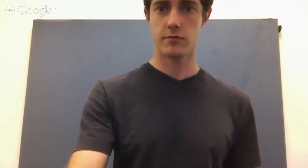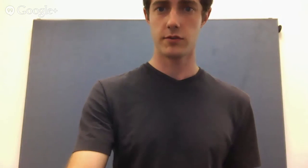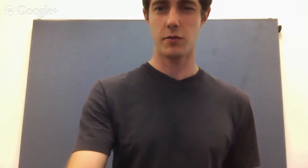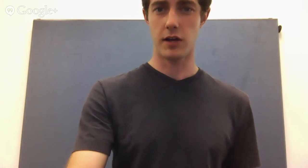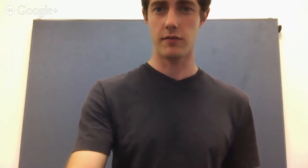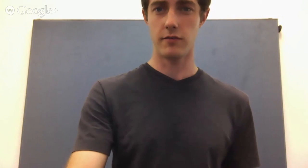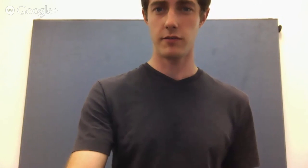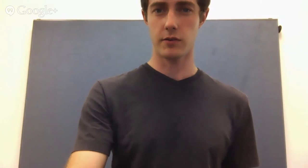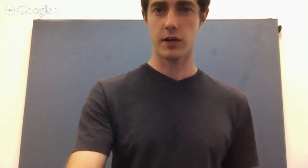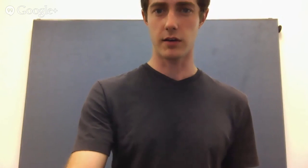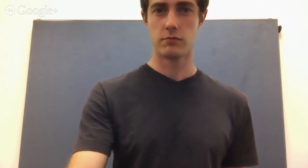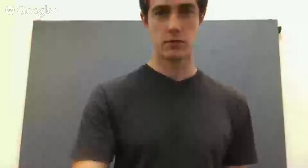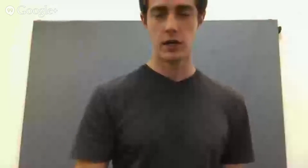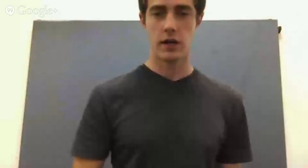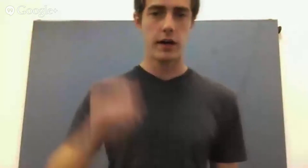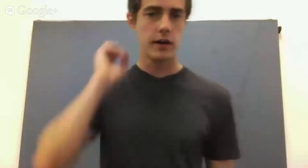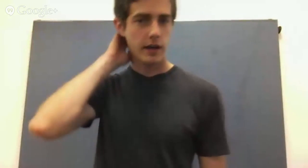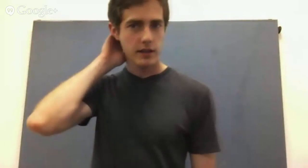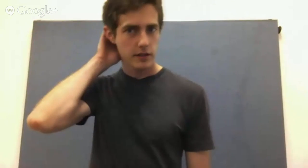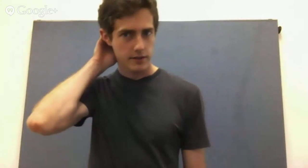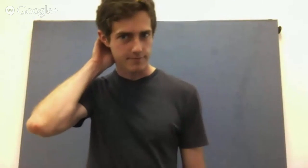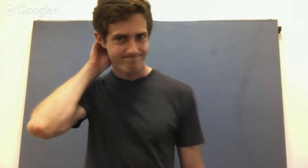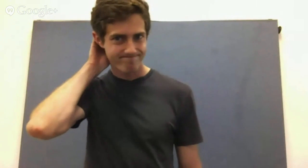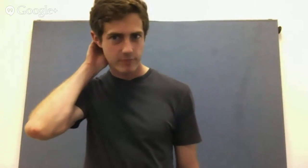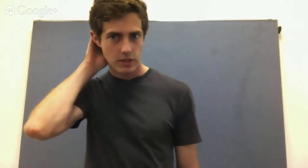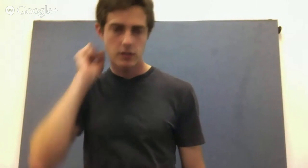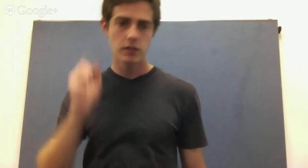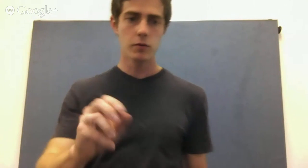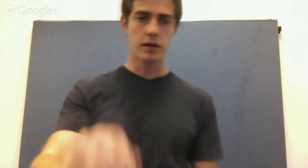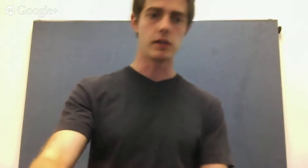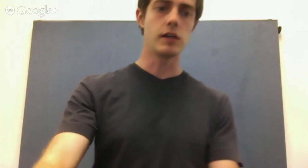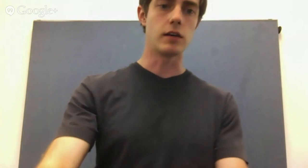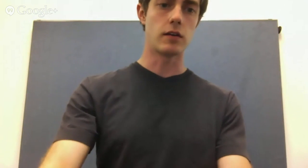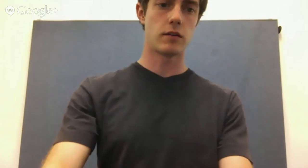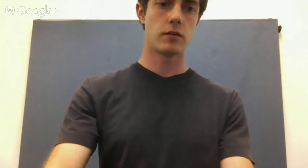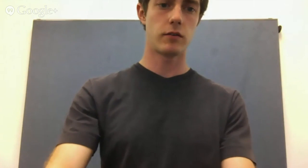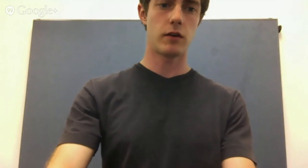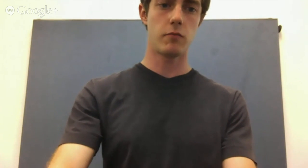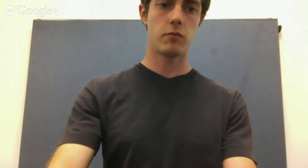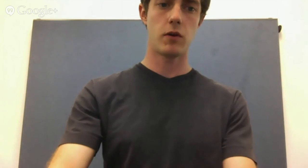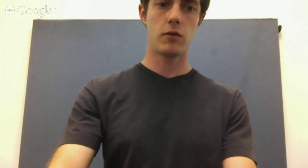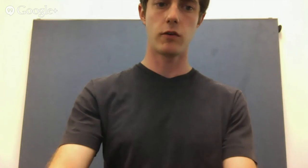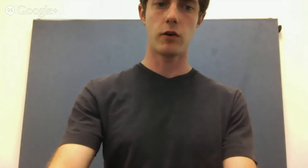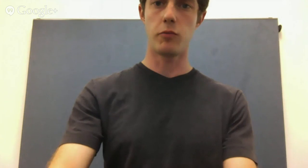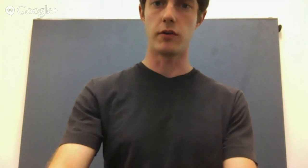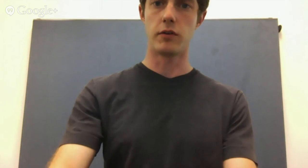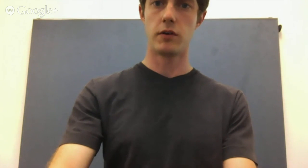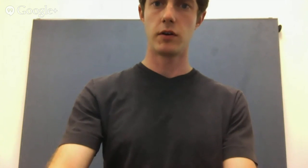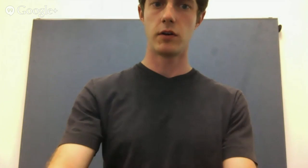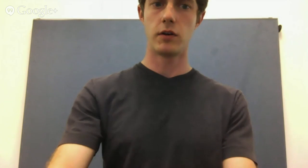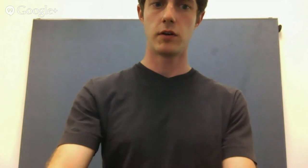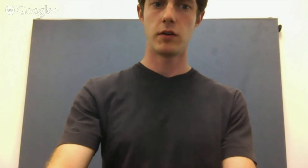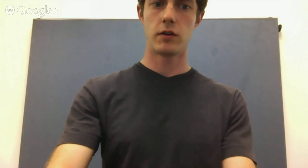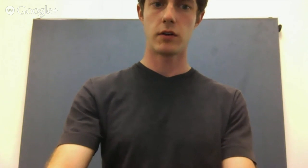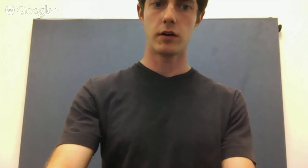him live. He's okay. I need a... What I need? So that node is open. I